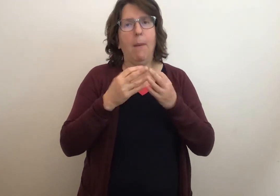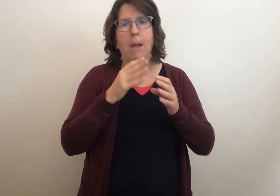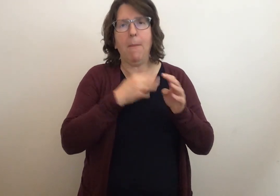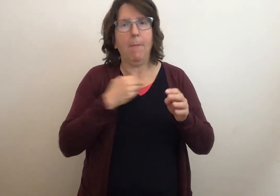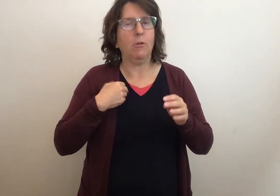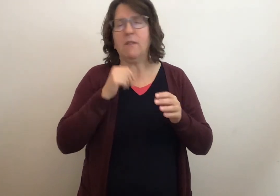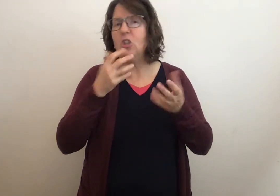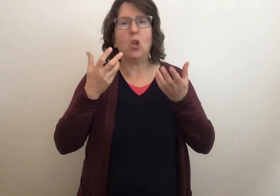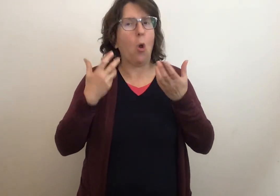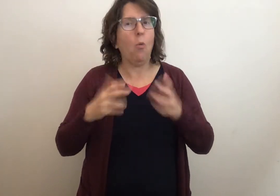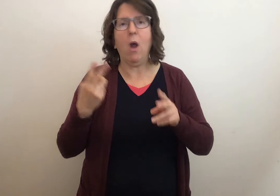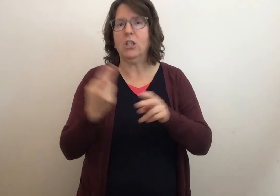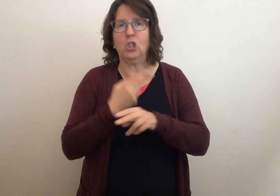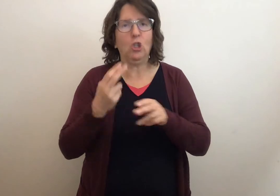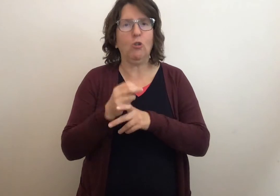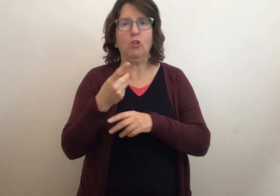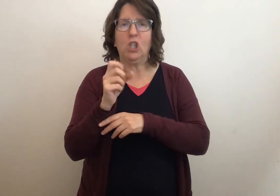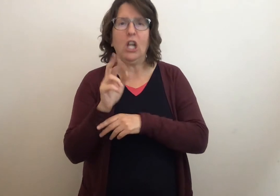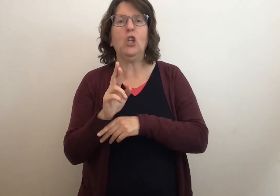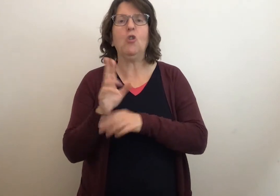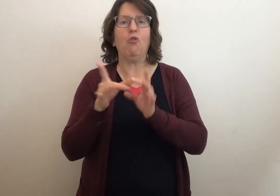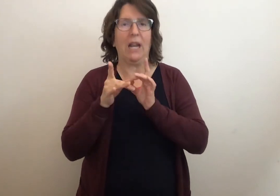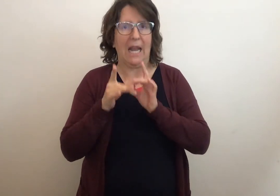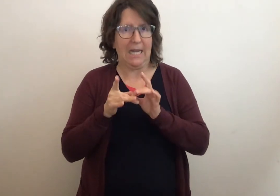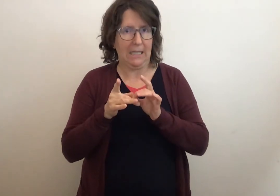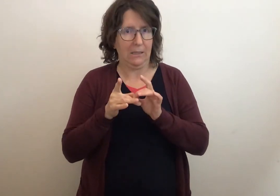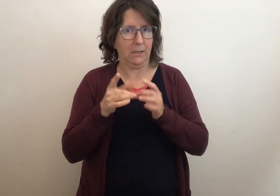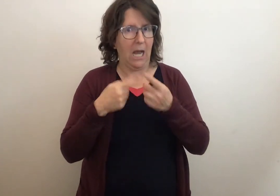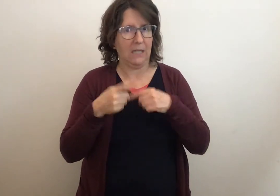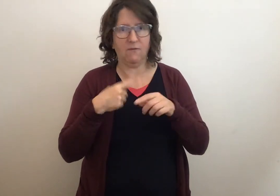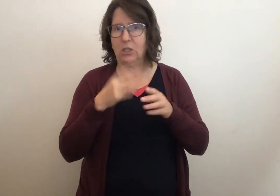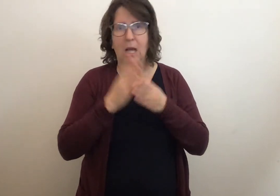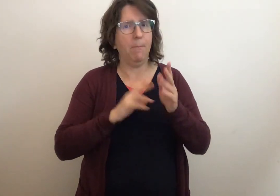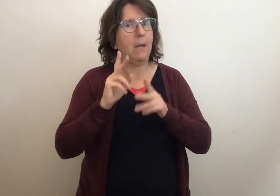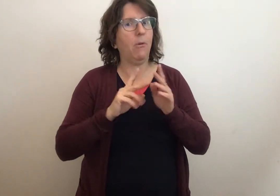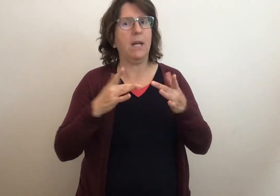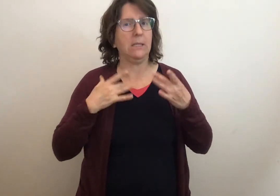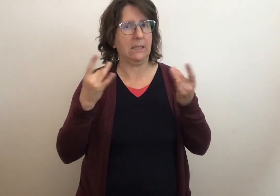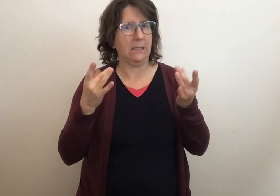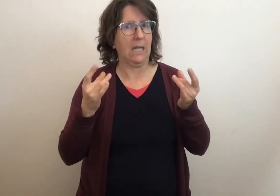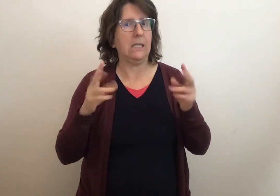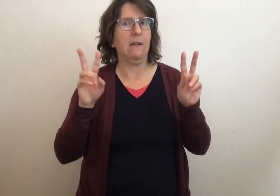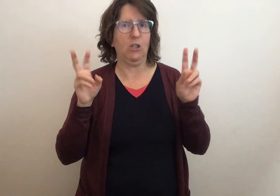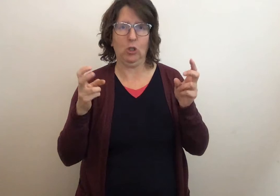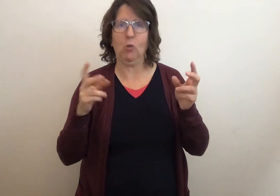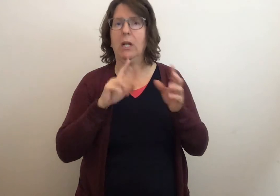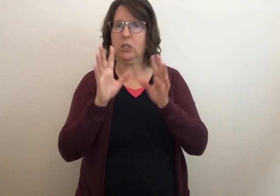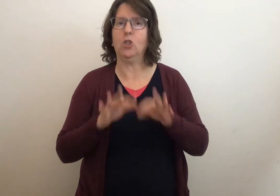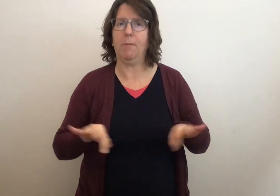family members, if you don't want to use gender-related signs, for some people that's a sensitive issue, and